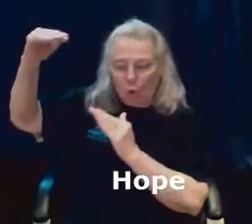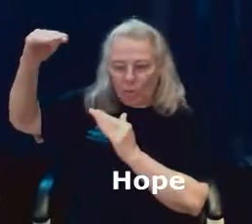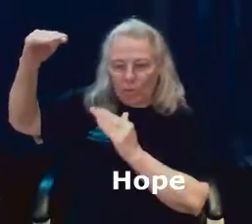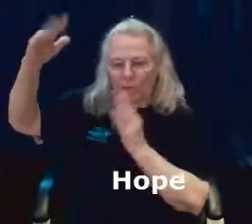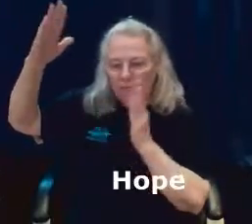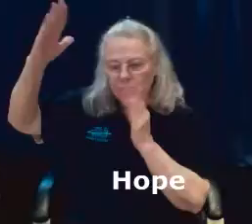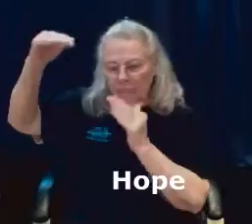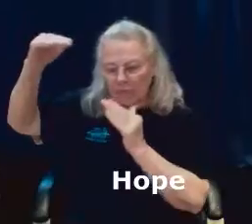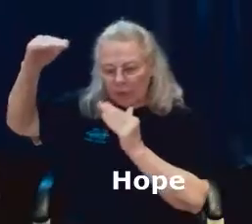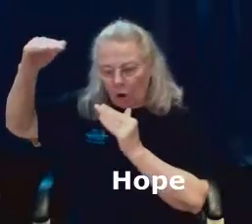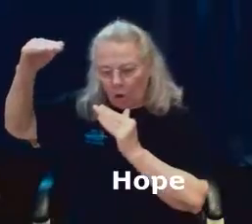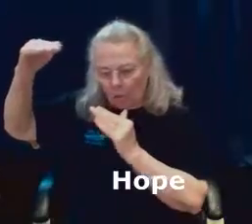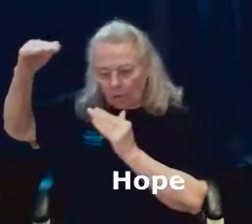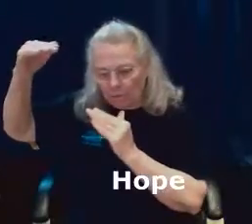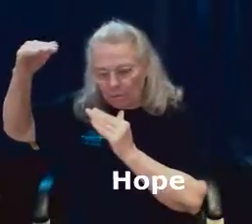Hope. Hope.